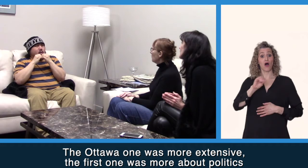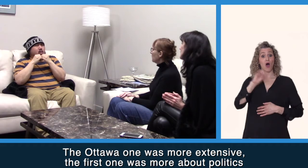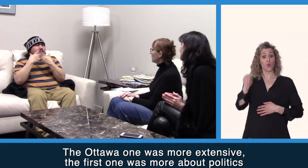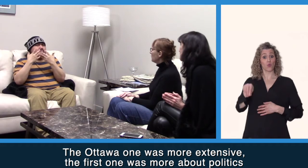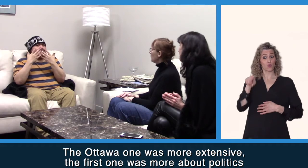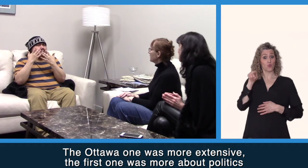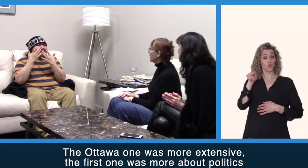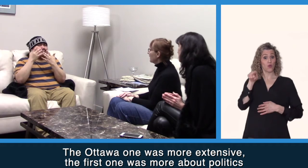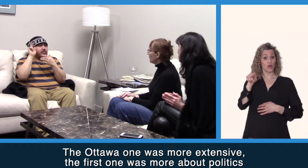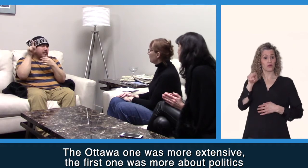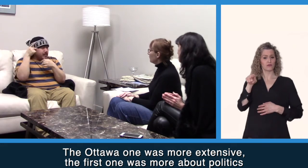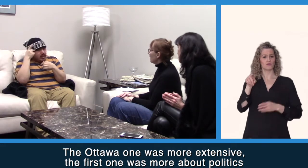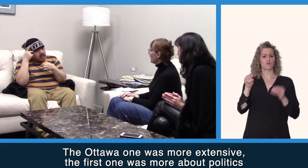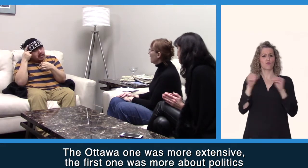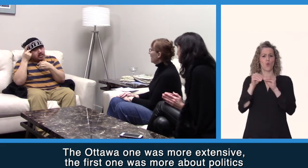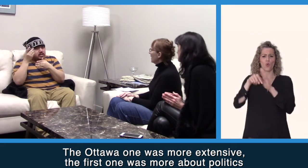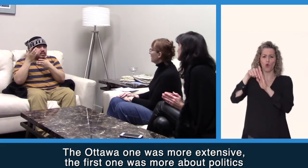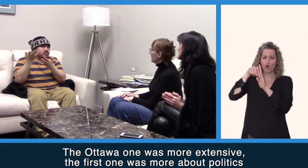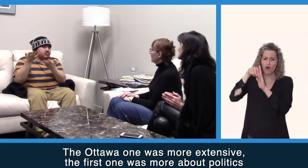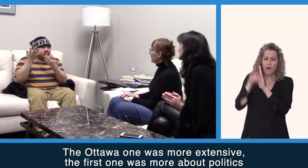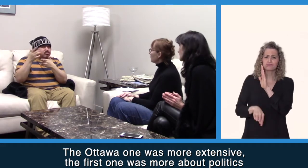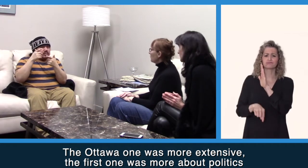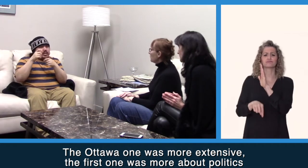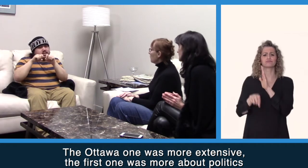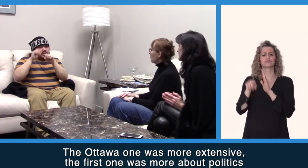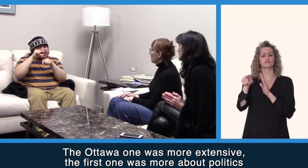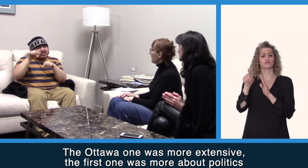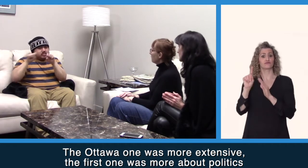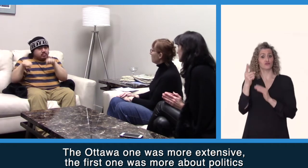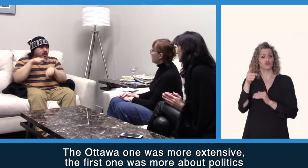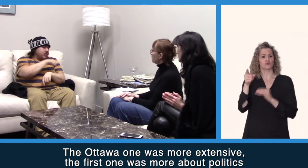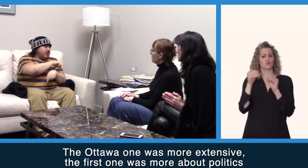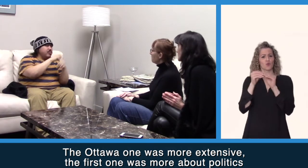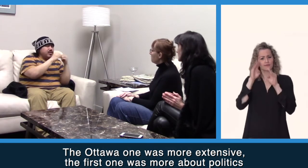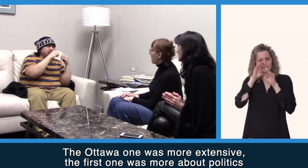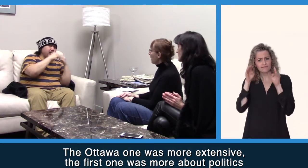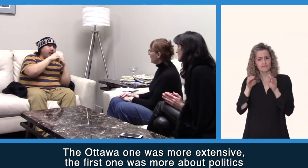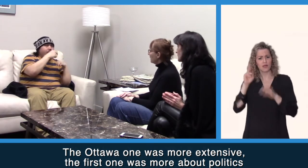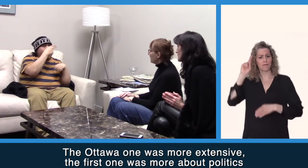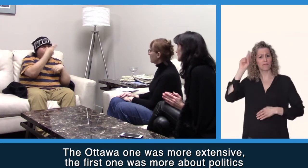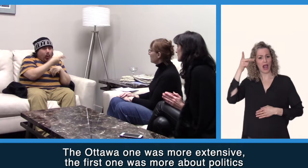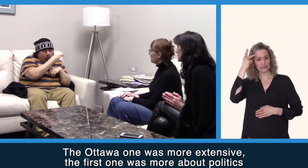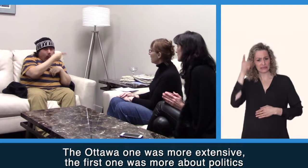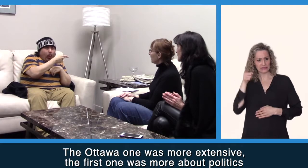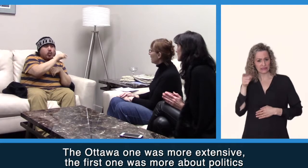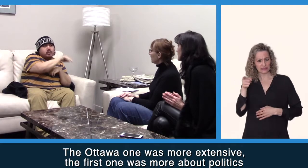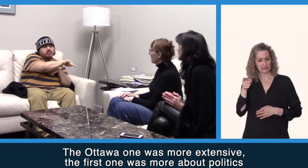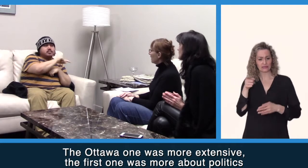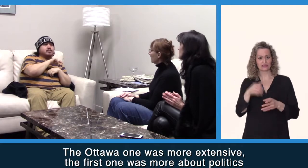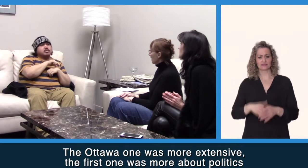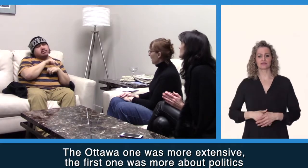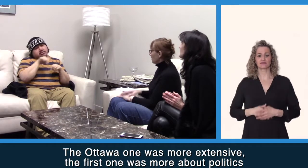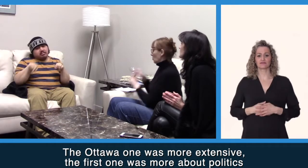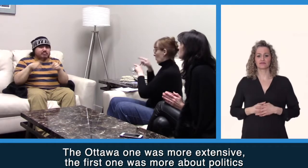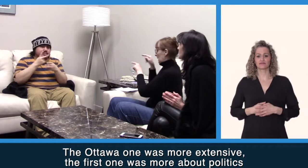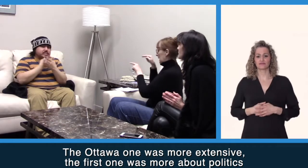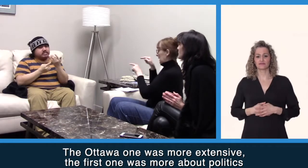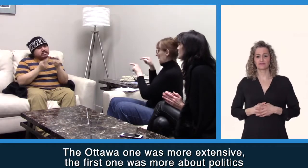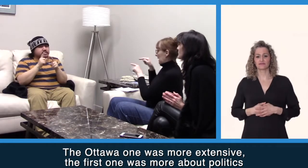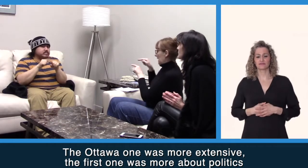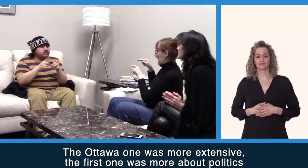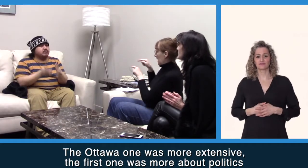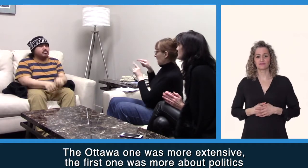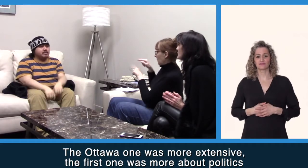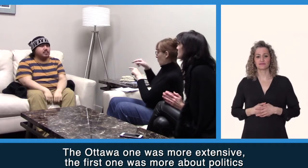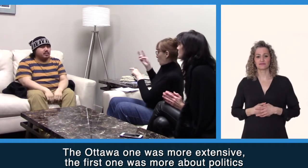The Ottawa one was more extensive. The first one was more about politics.